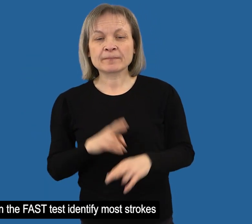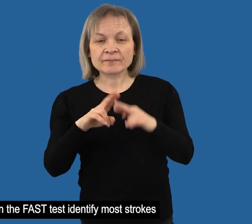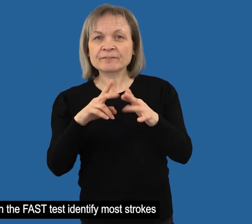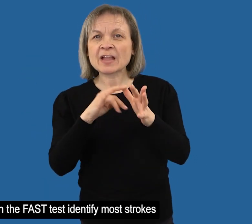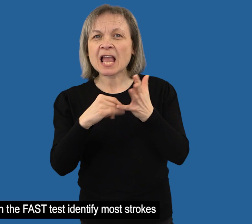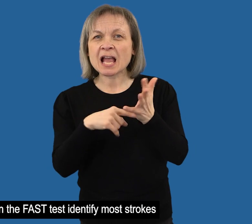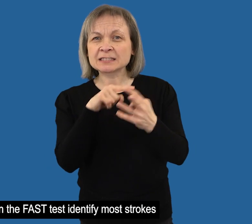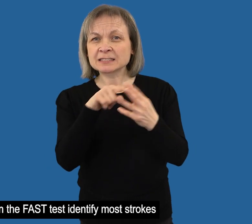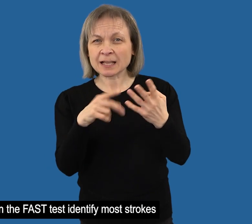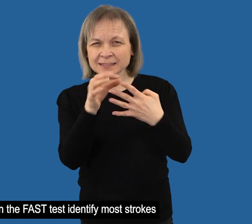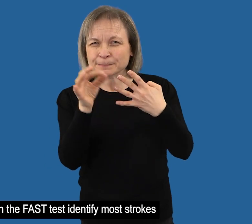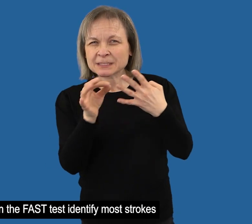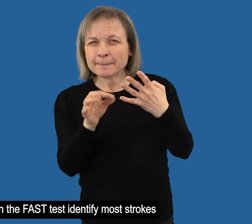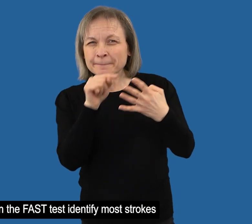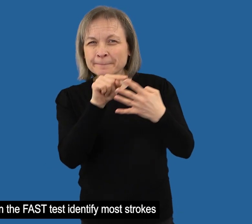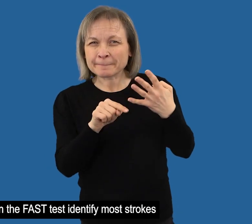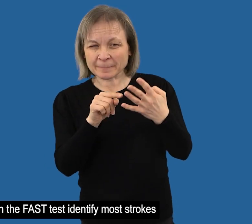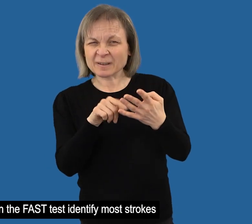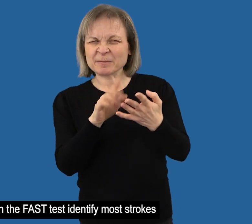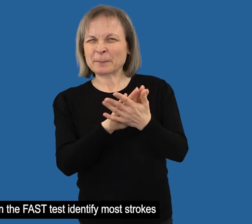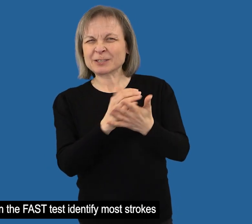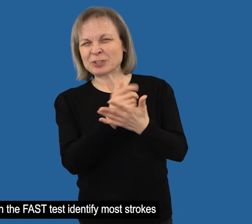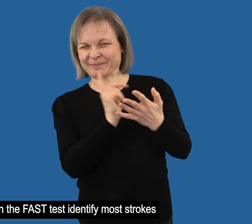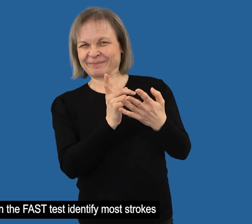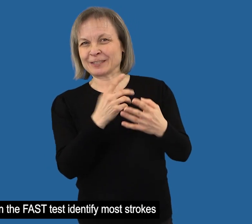Symptoms in the FAST test identify most strokes.